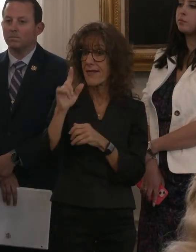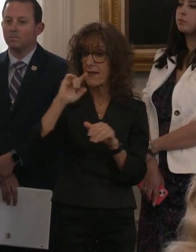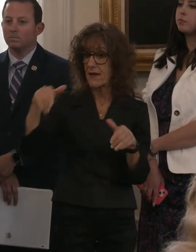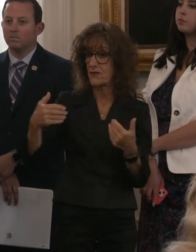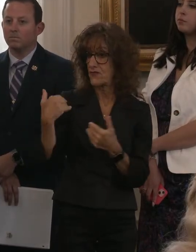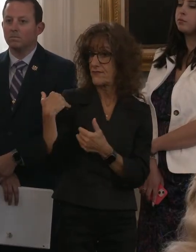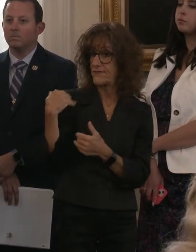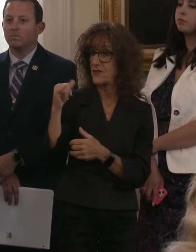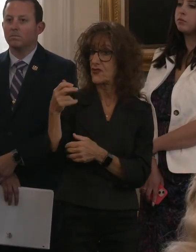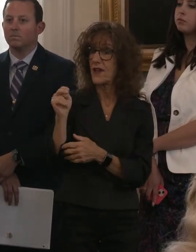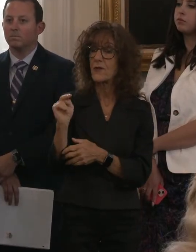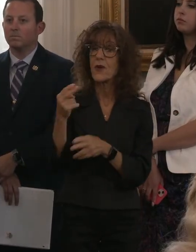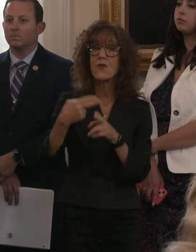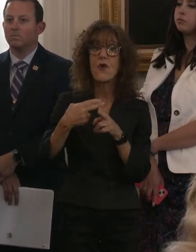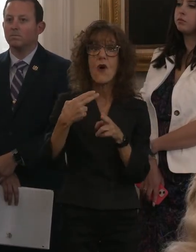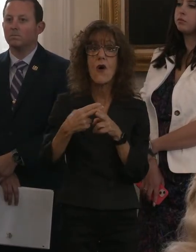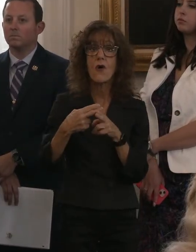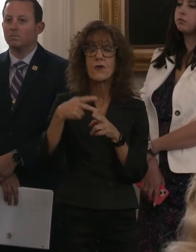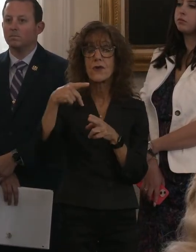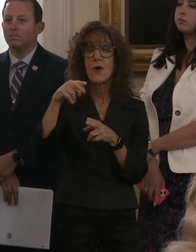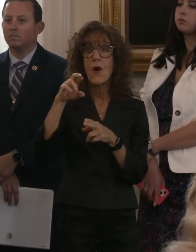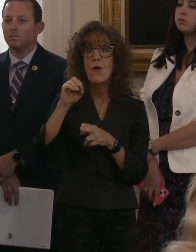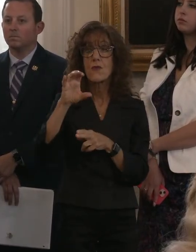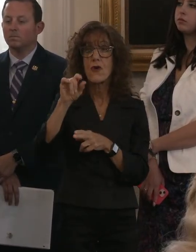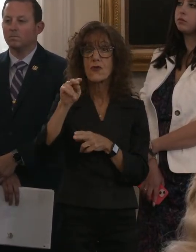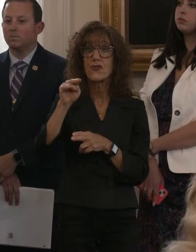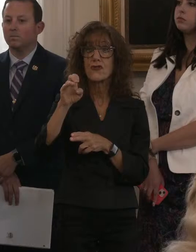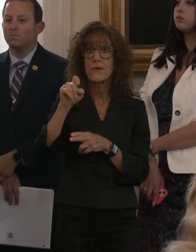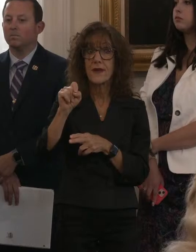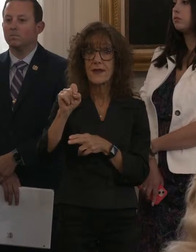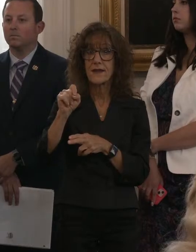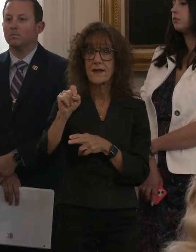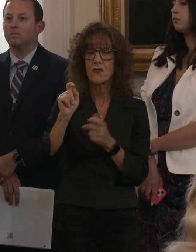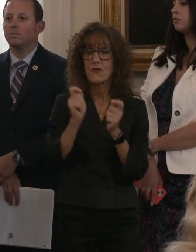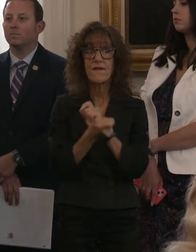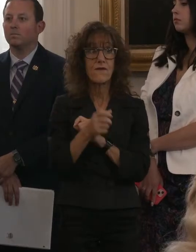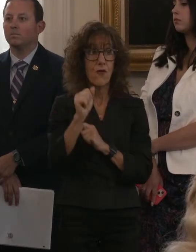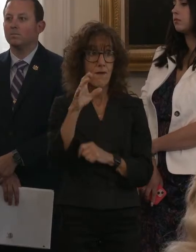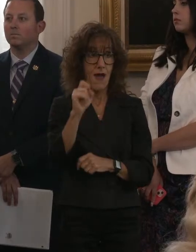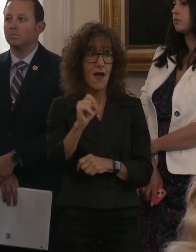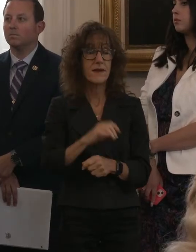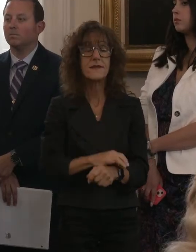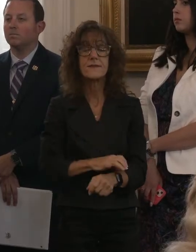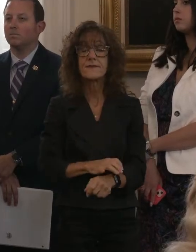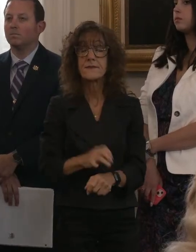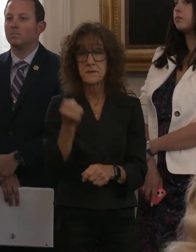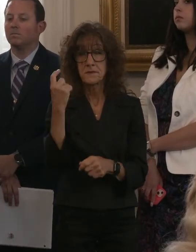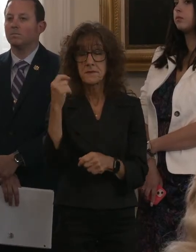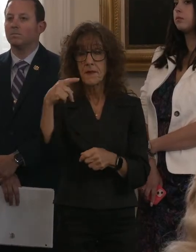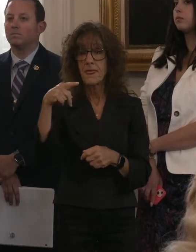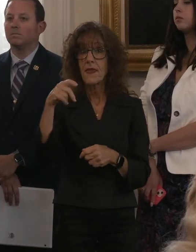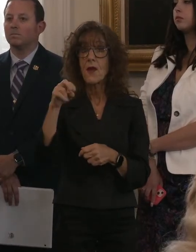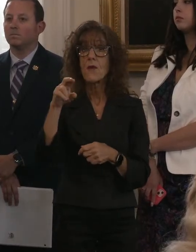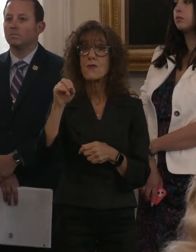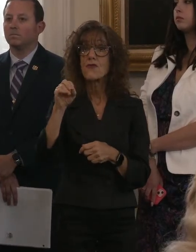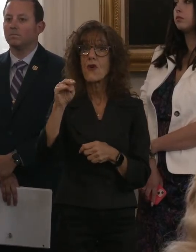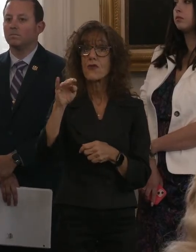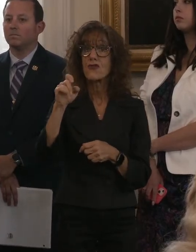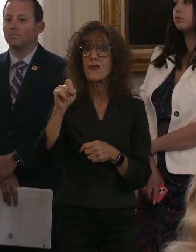in January called the Procurement Reform Act. Now, procurement reform is not